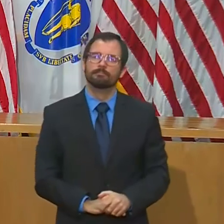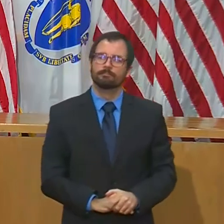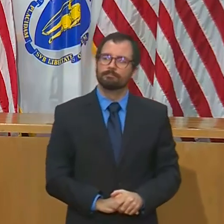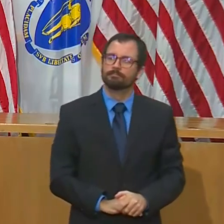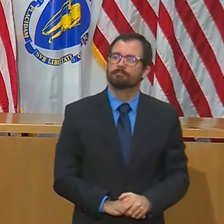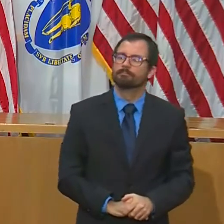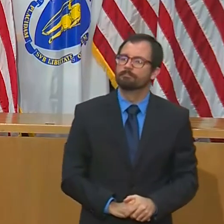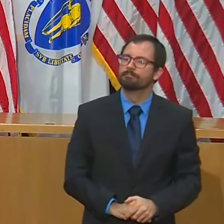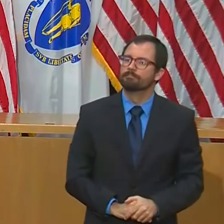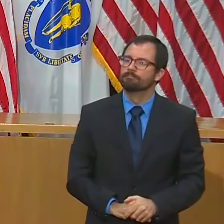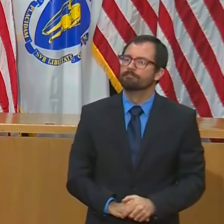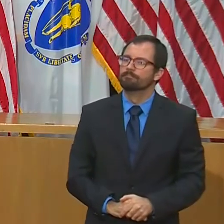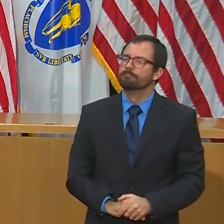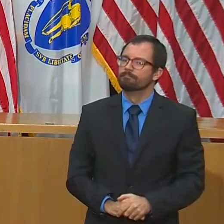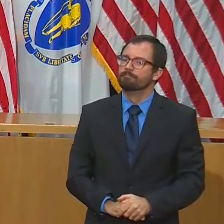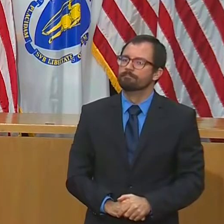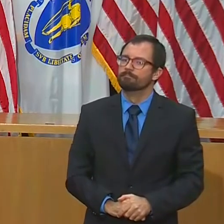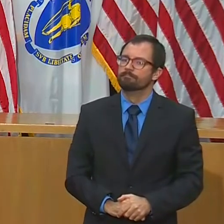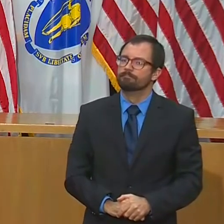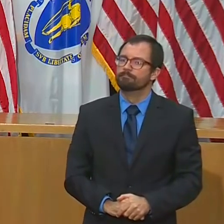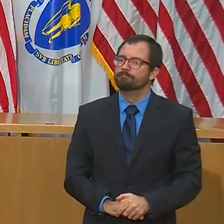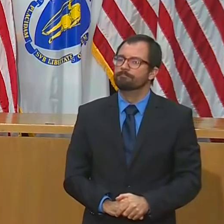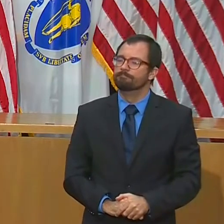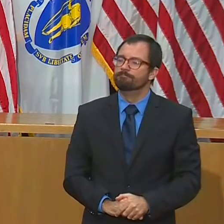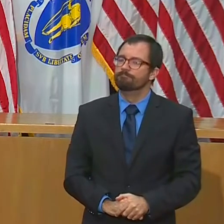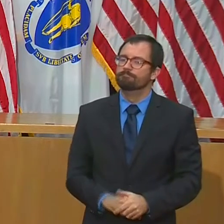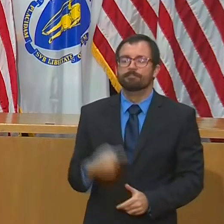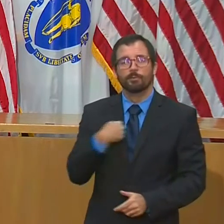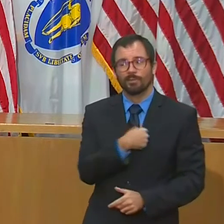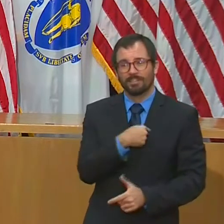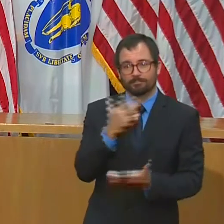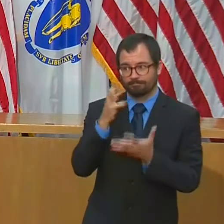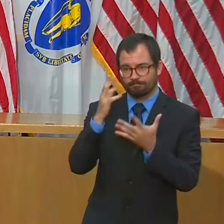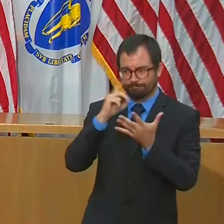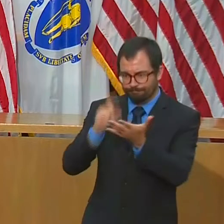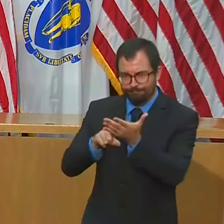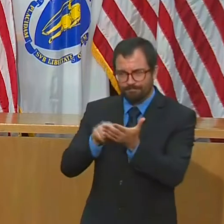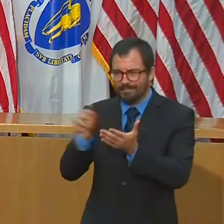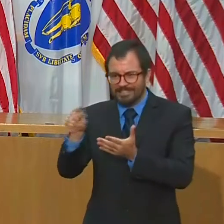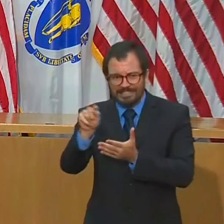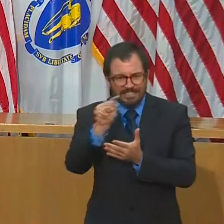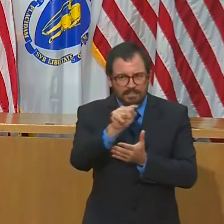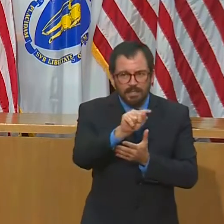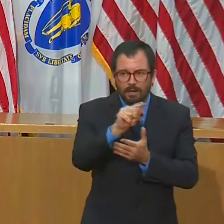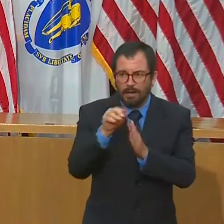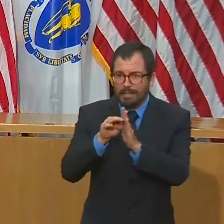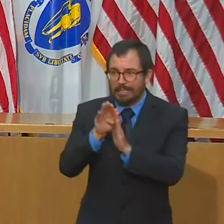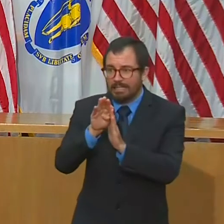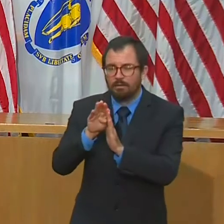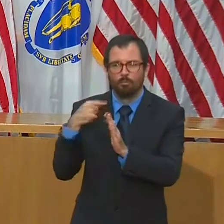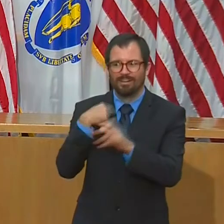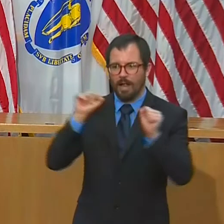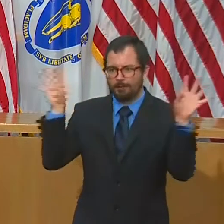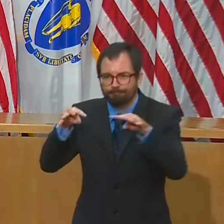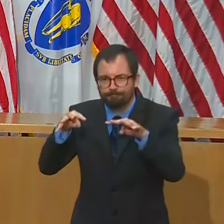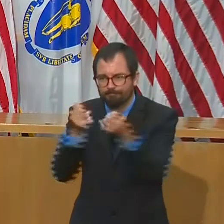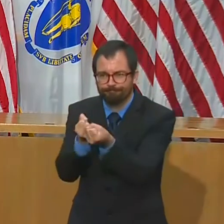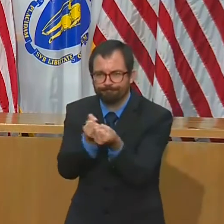municipal leaders on their work to enforce the reopening rules and ensure public awareness about the steps that we all need to take to stay